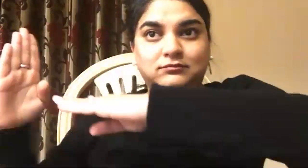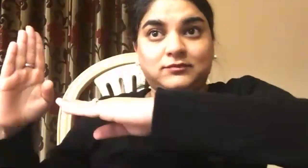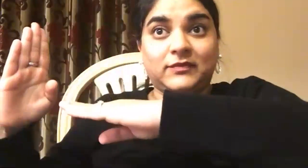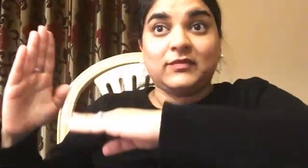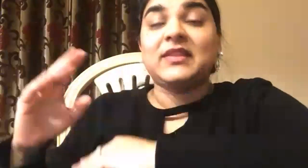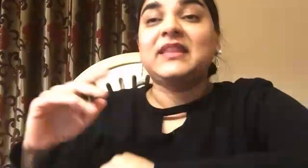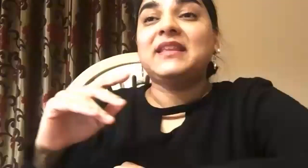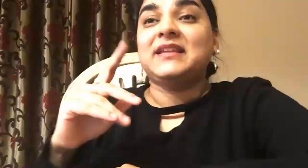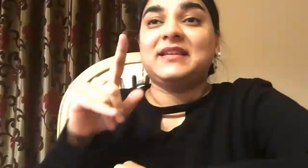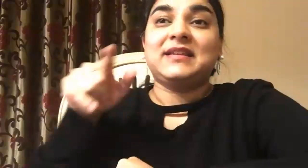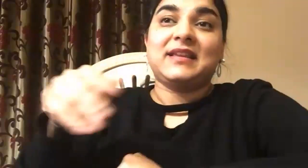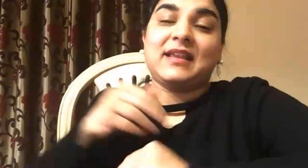It's such a range.